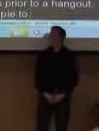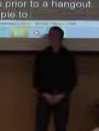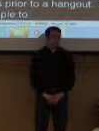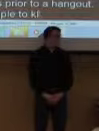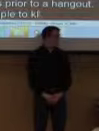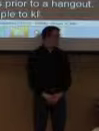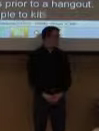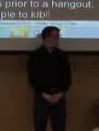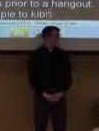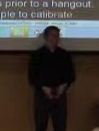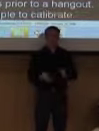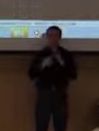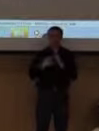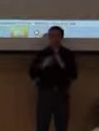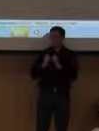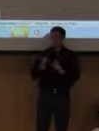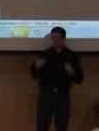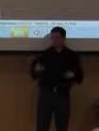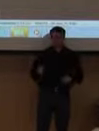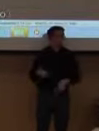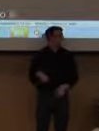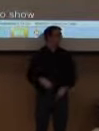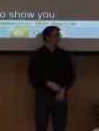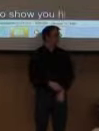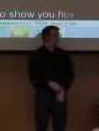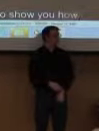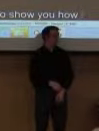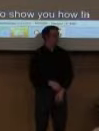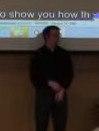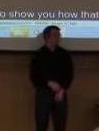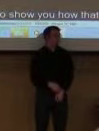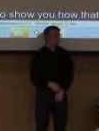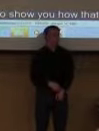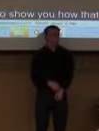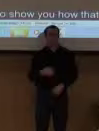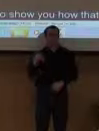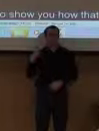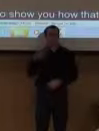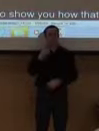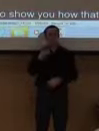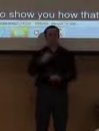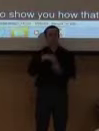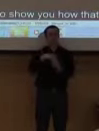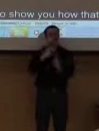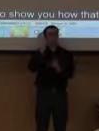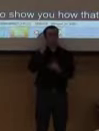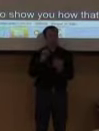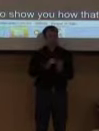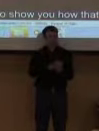So just to show you how that actually happens, here we are back in our Google Plus